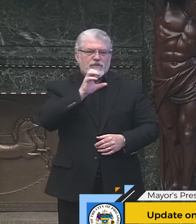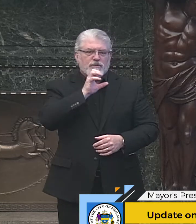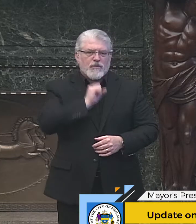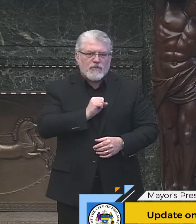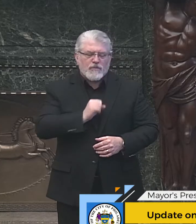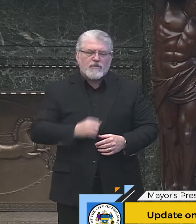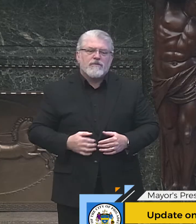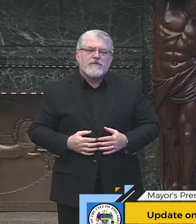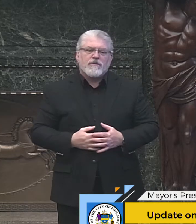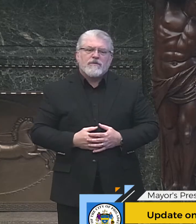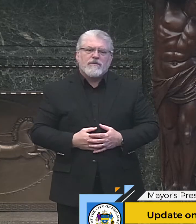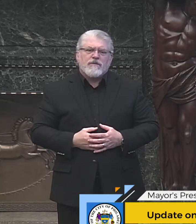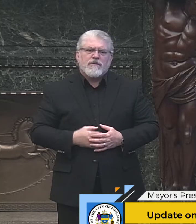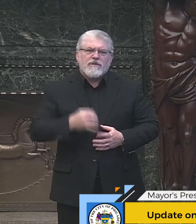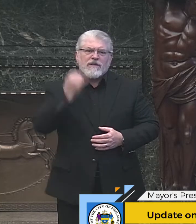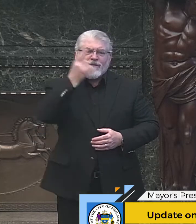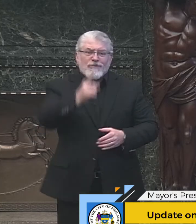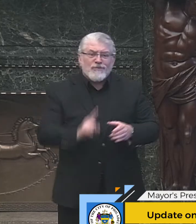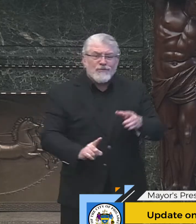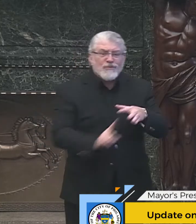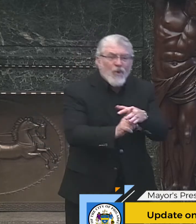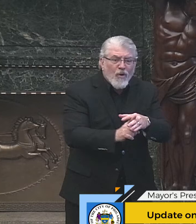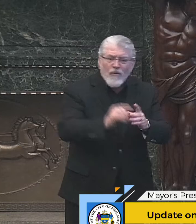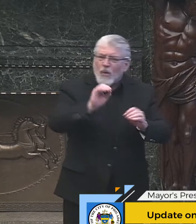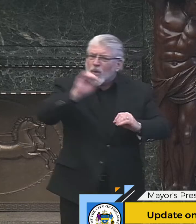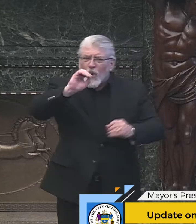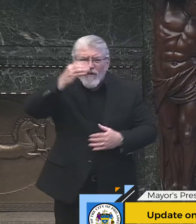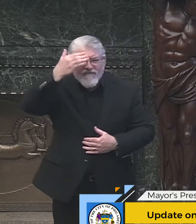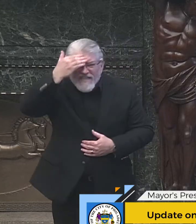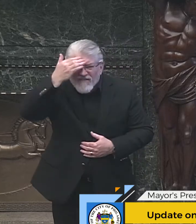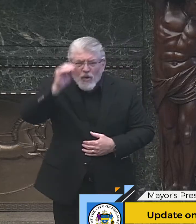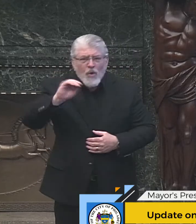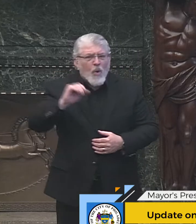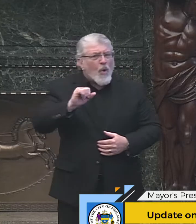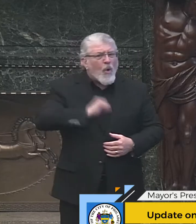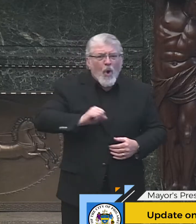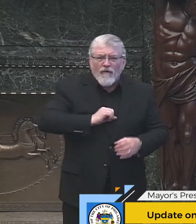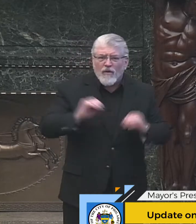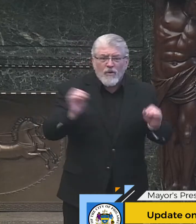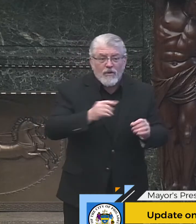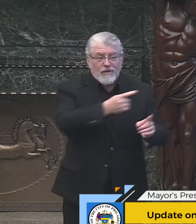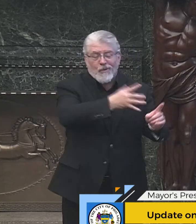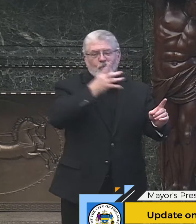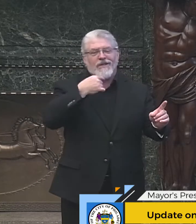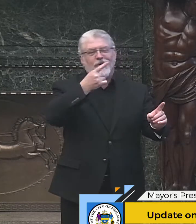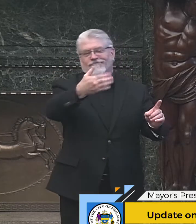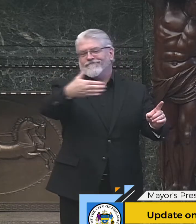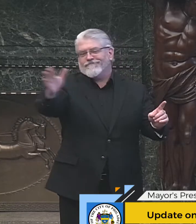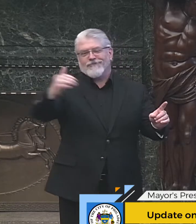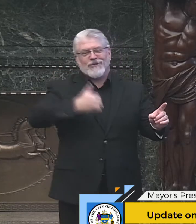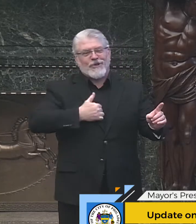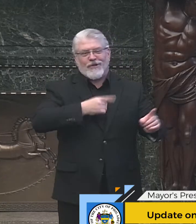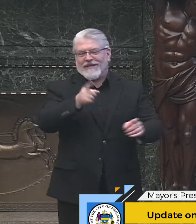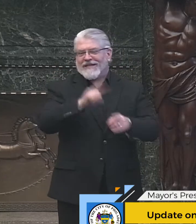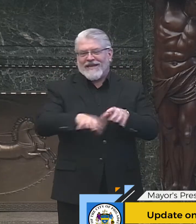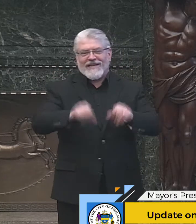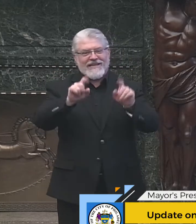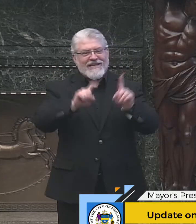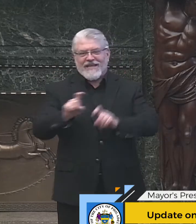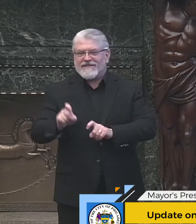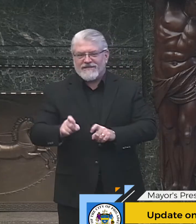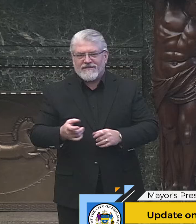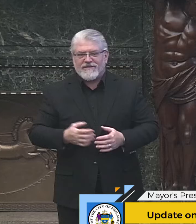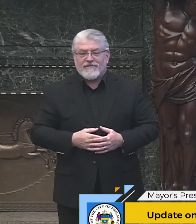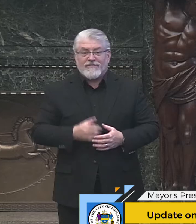meet those criteria. I'm sorry to say that, but we need to save these supplies to the people who need it the most. Yesterday, we turned away about 20 people from the site, so we'll continue to